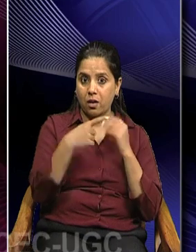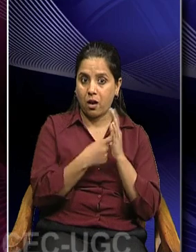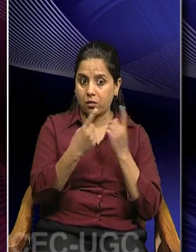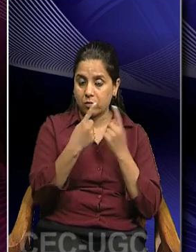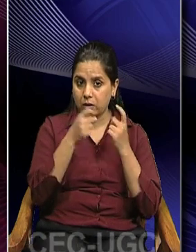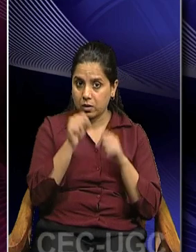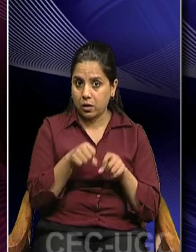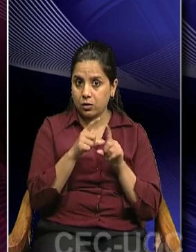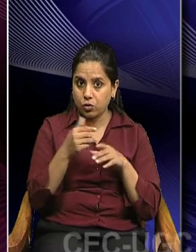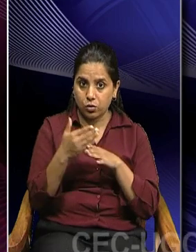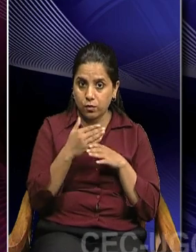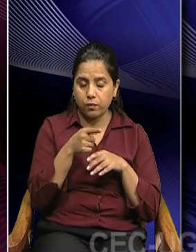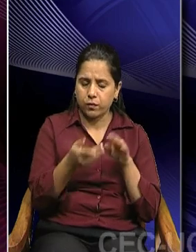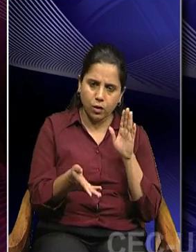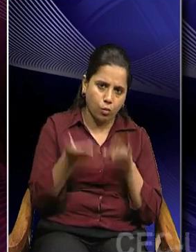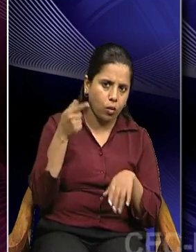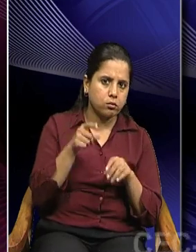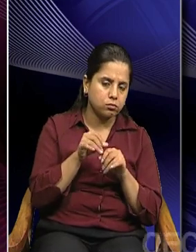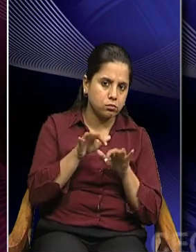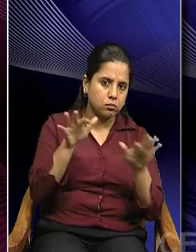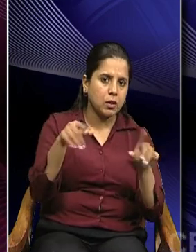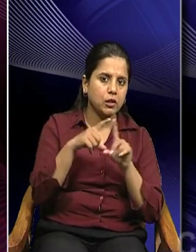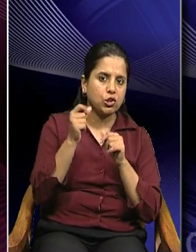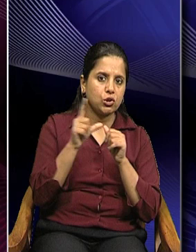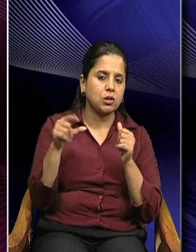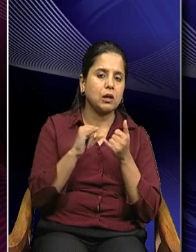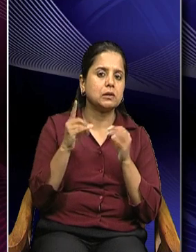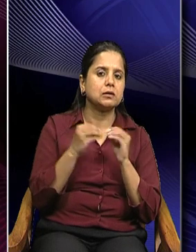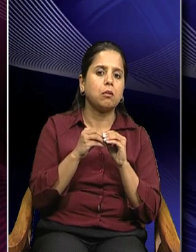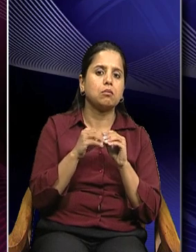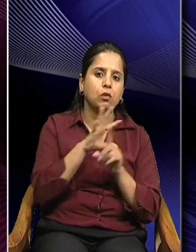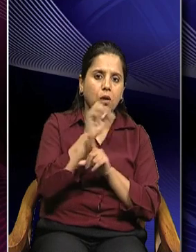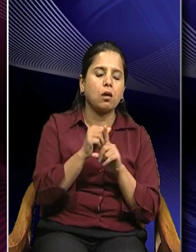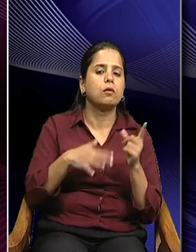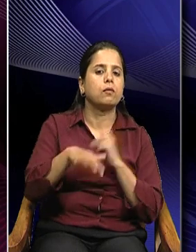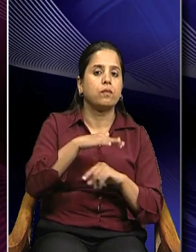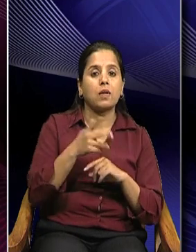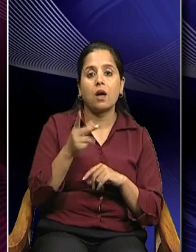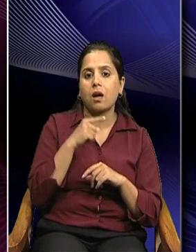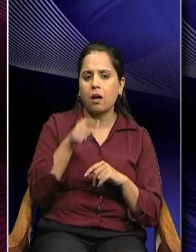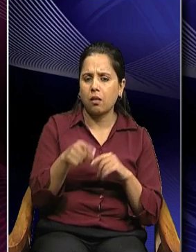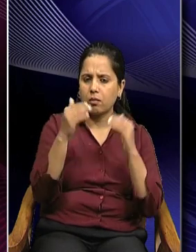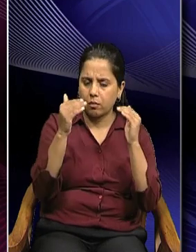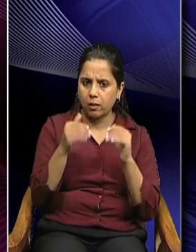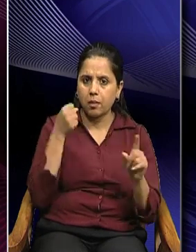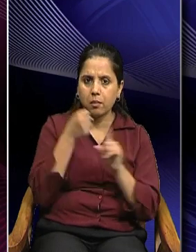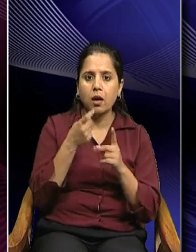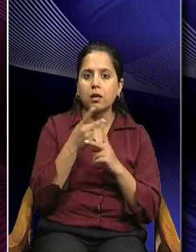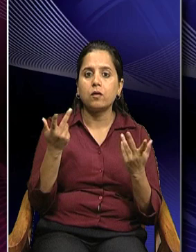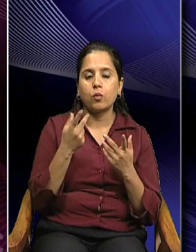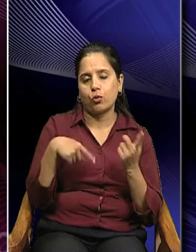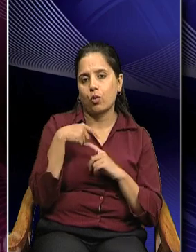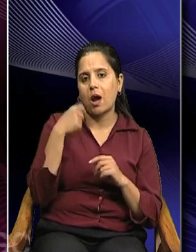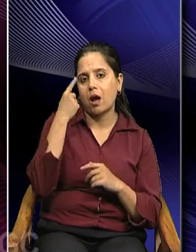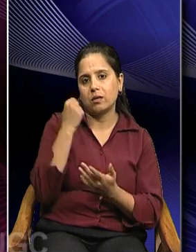there as the most influential digital subcultures. So again the trickle down impact is there, but we have to